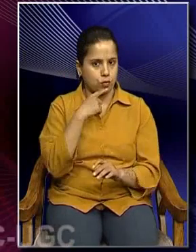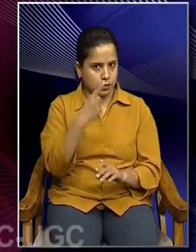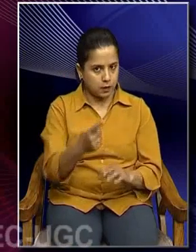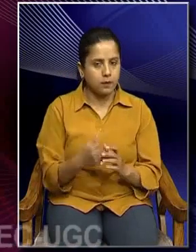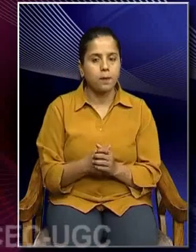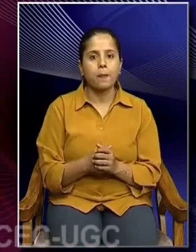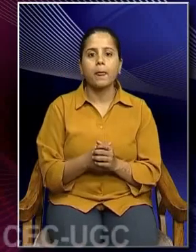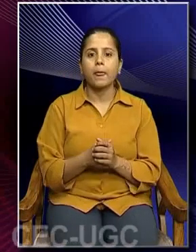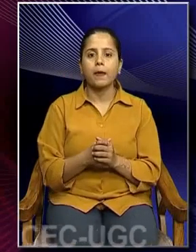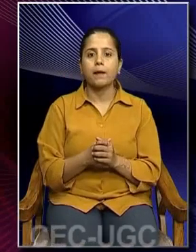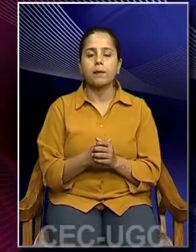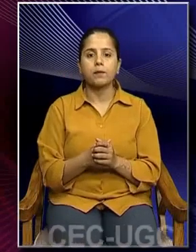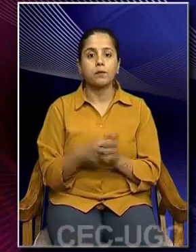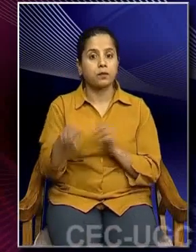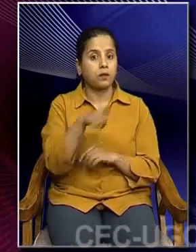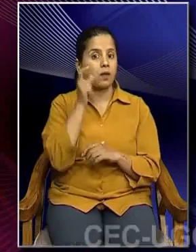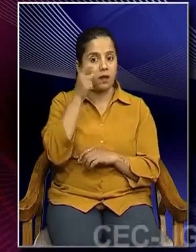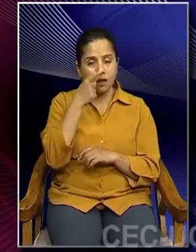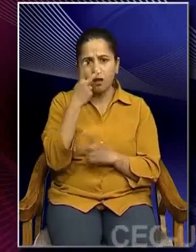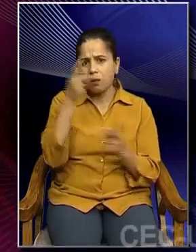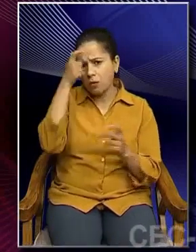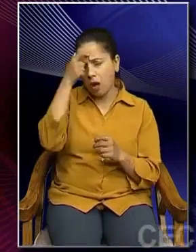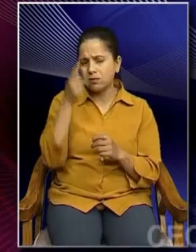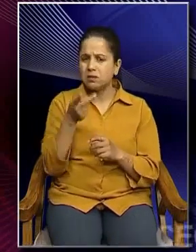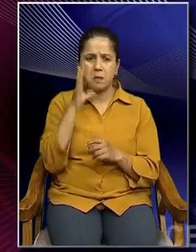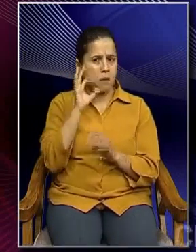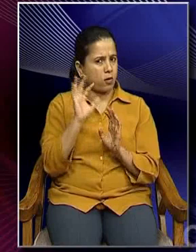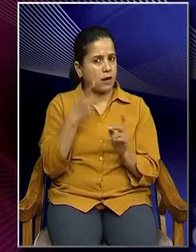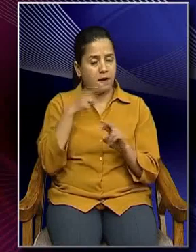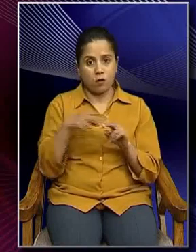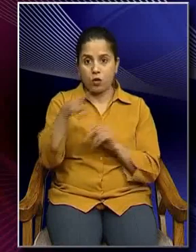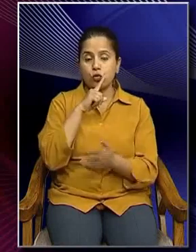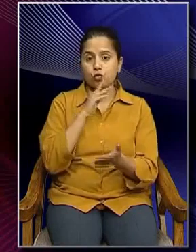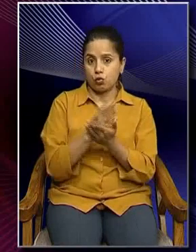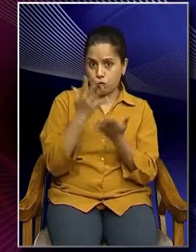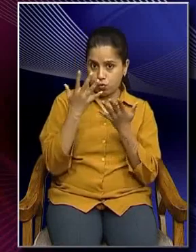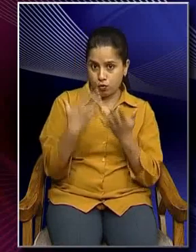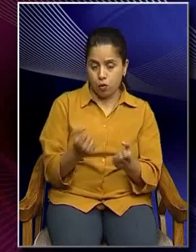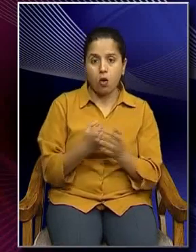So gender issues are very critical if we have to ensure